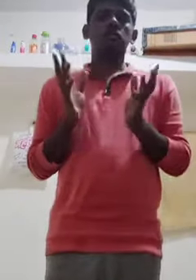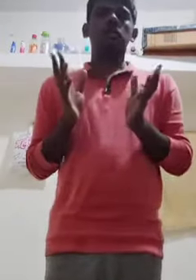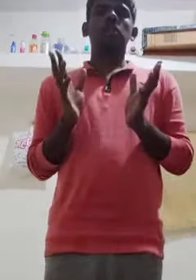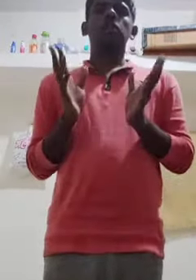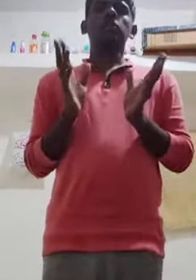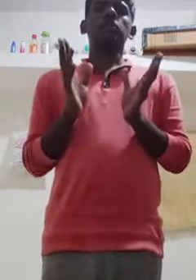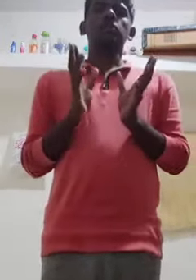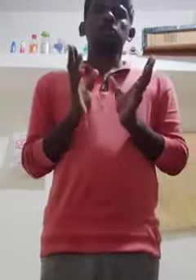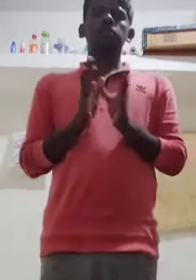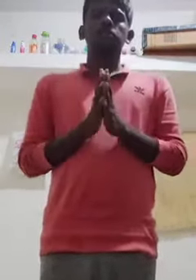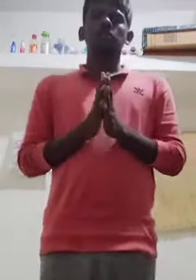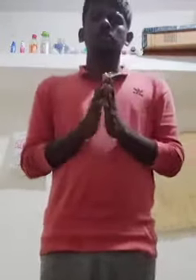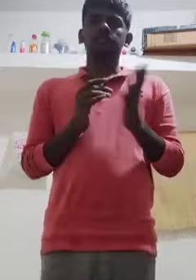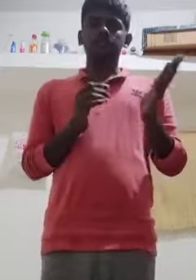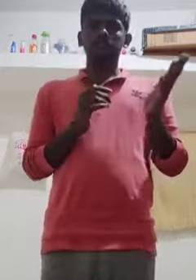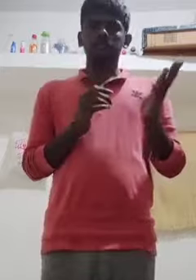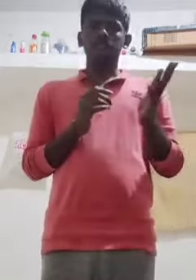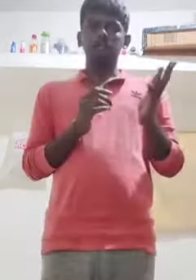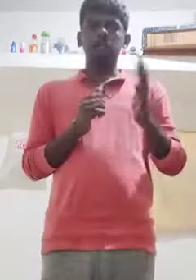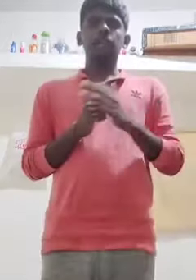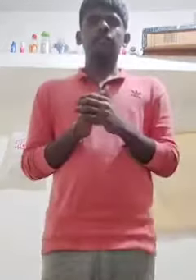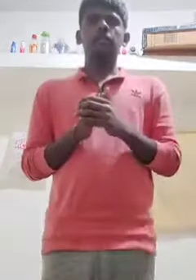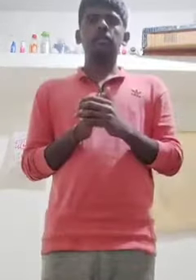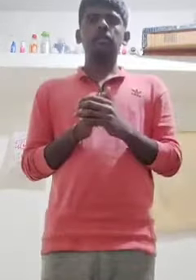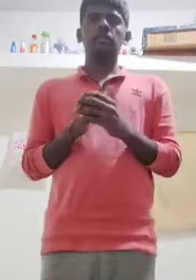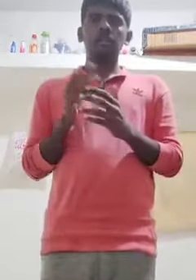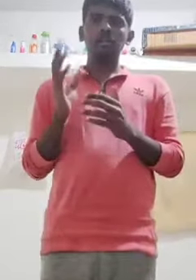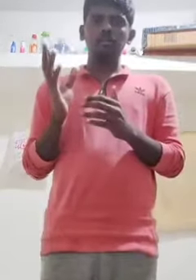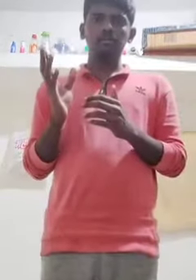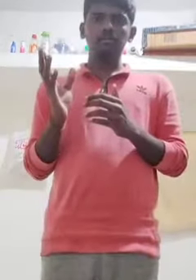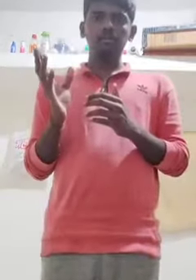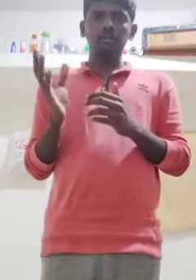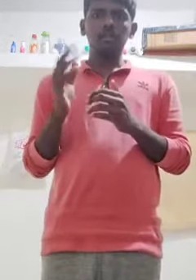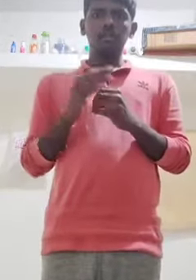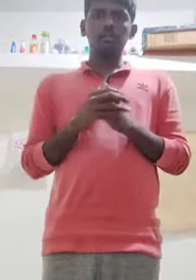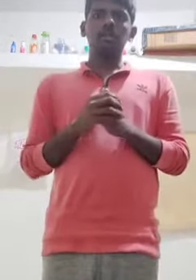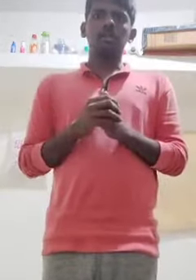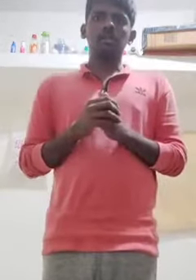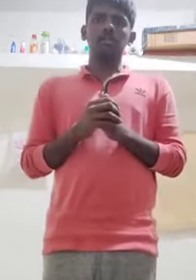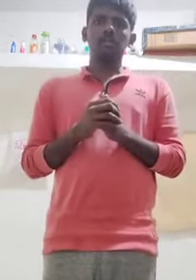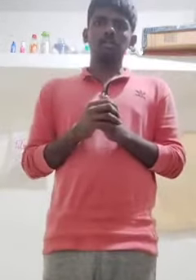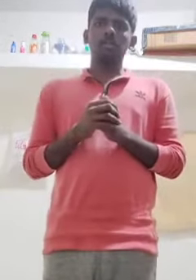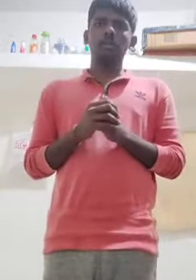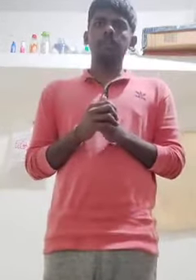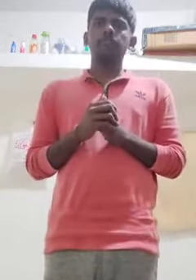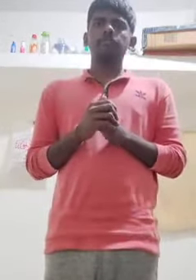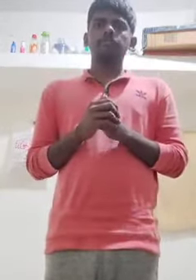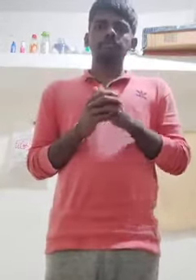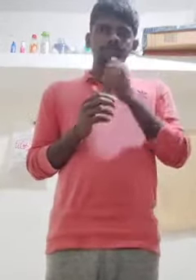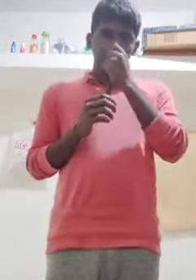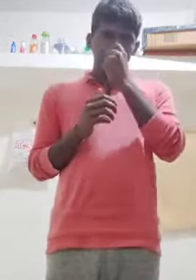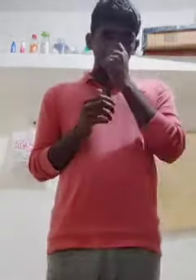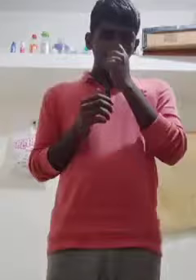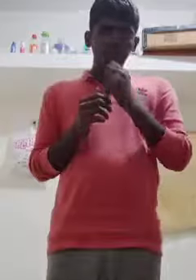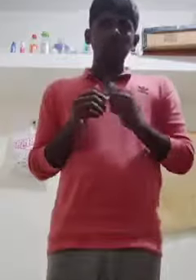Actually there are couple of types, like predefined method and user defined method. Okay,